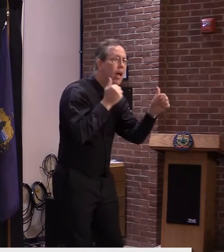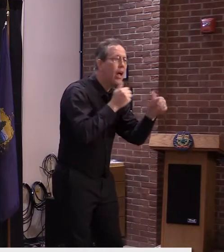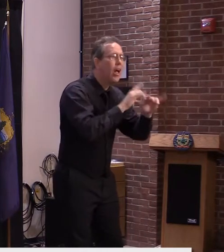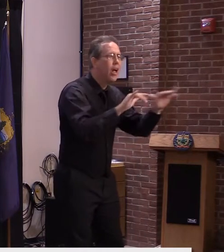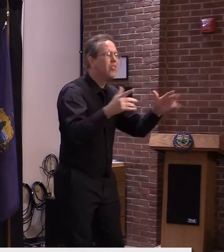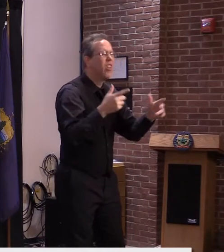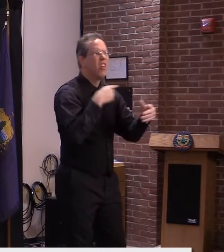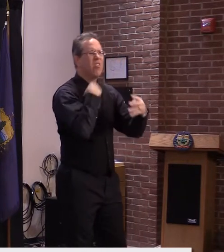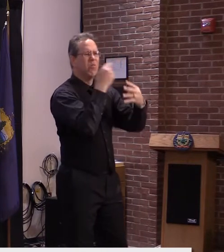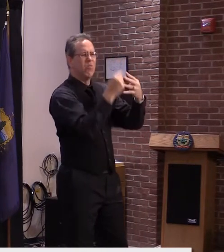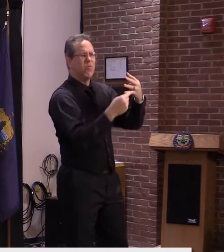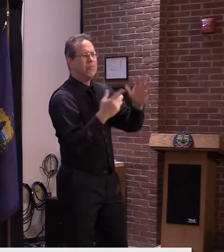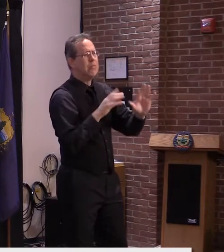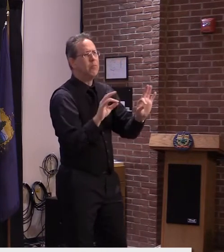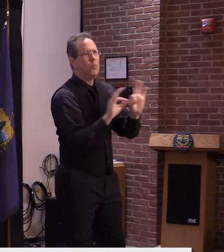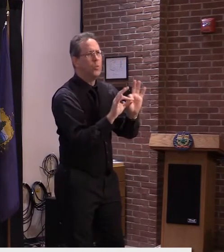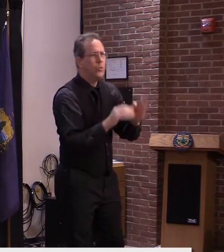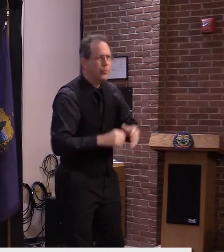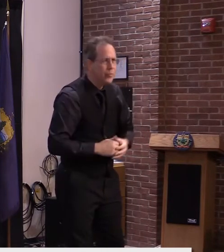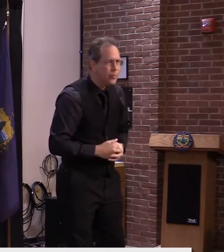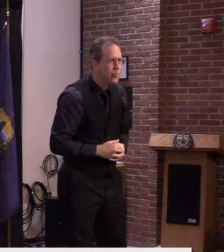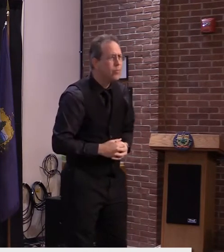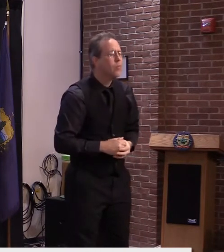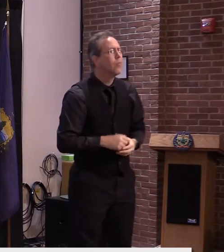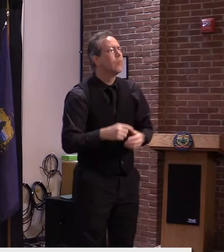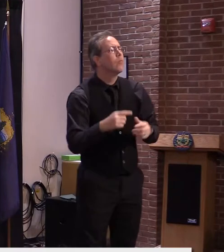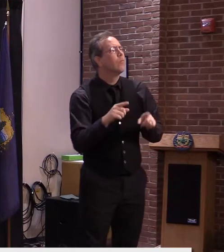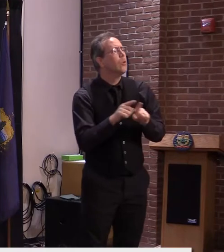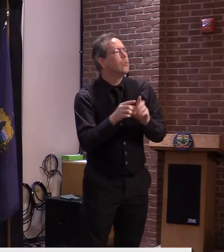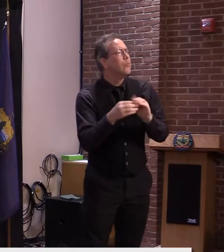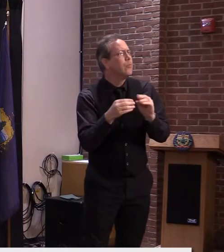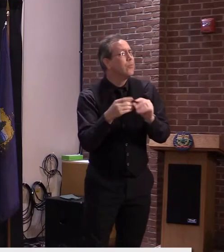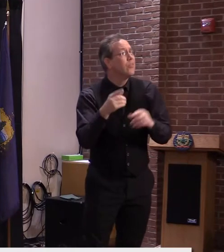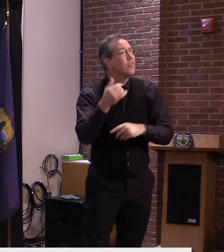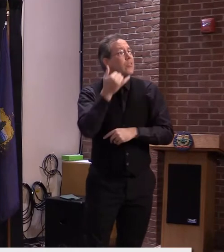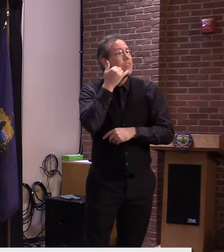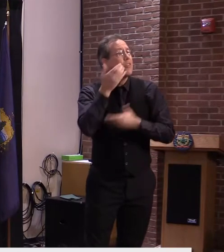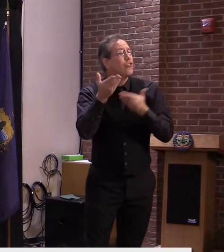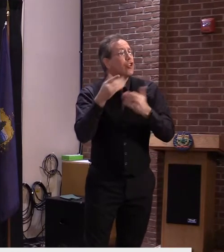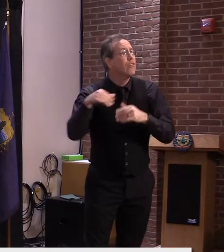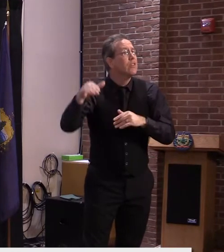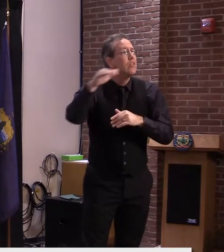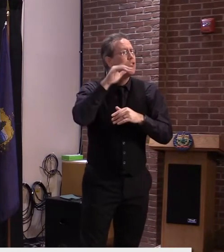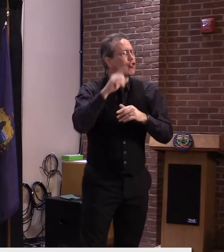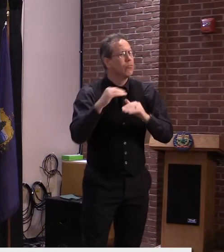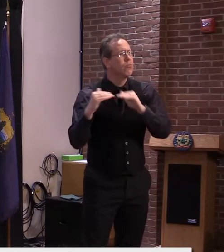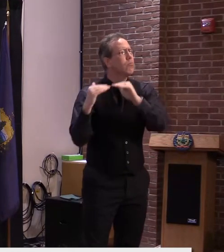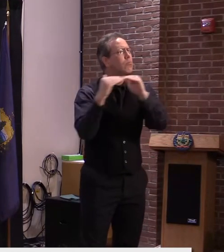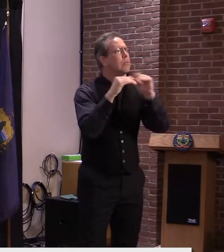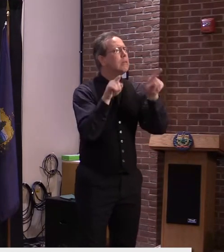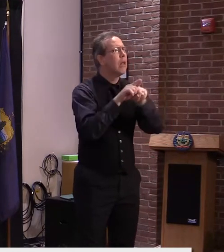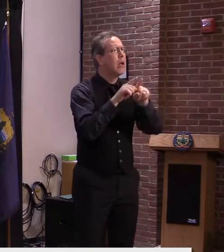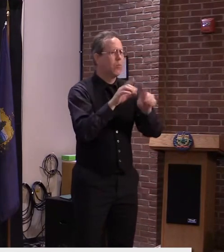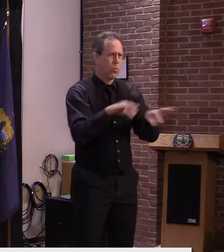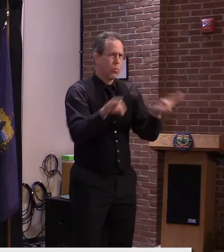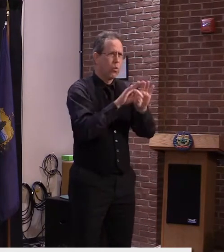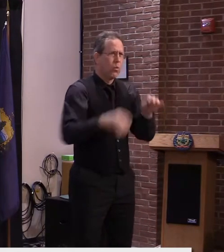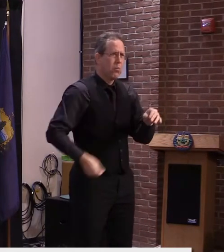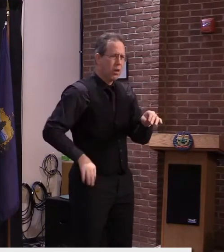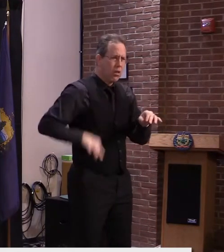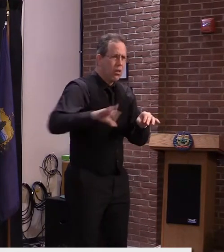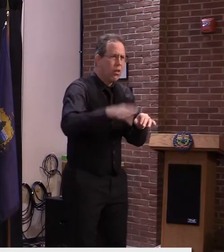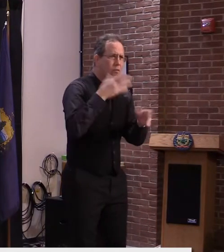Fundamentally, the need to act on cell service in Vermont is about equity as well. Too many of us, and particularly in